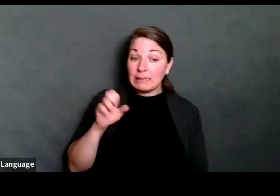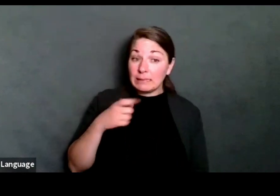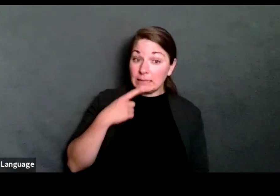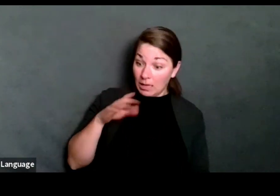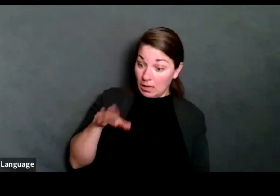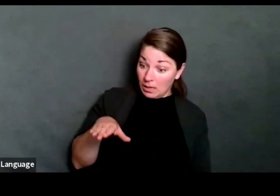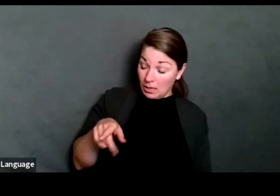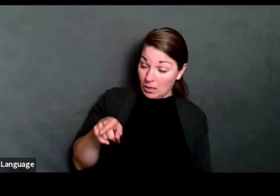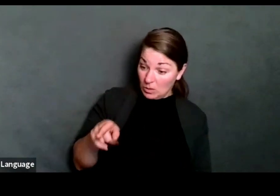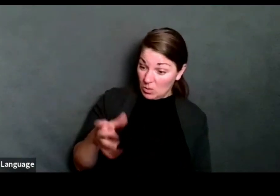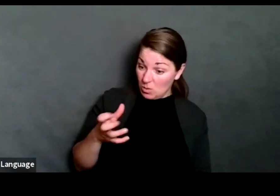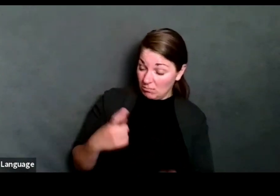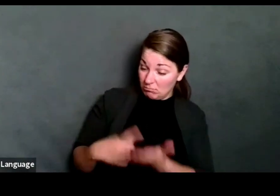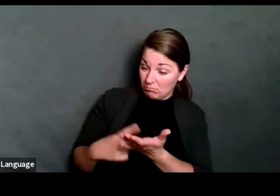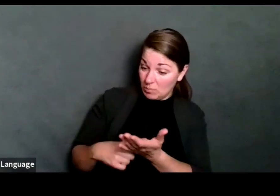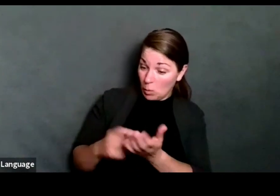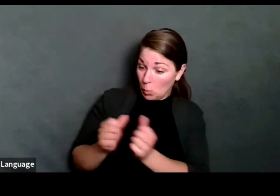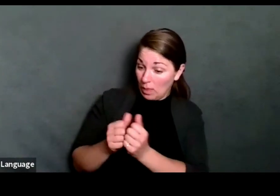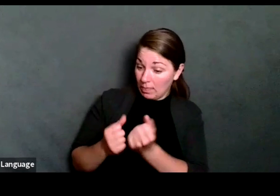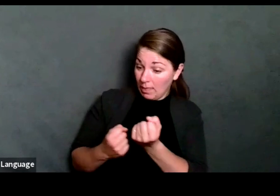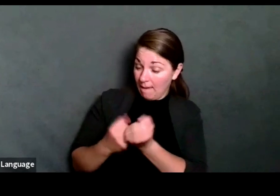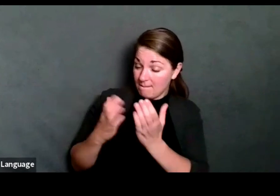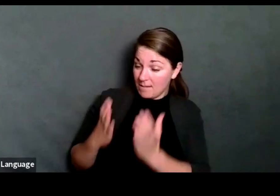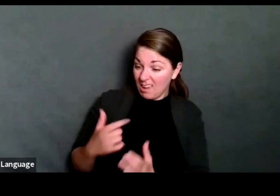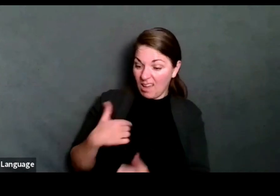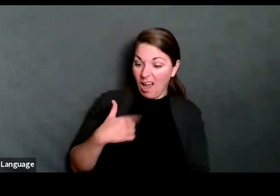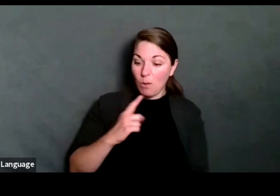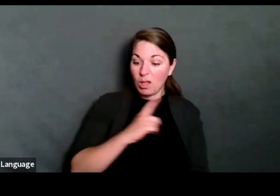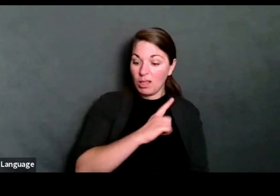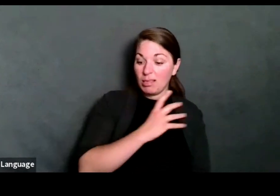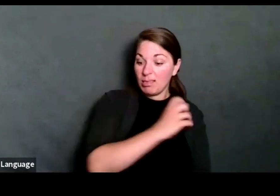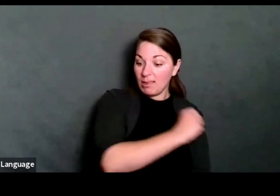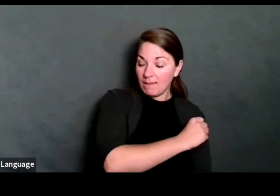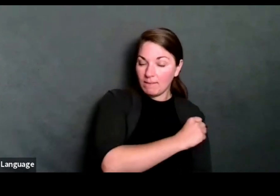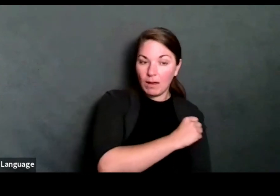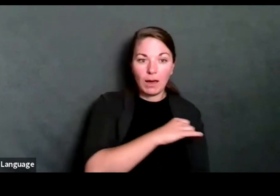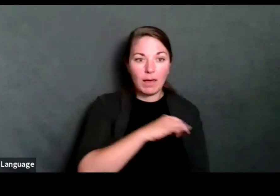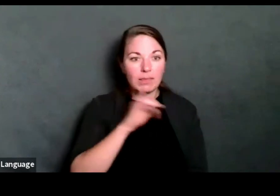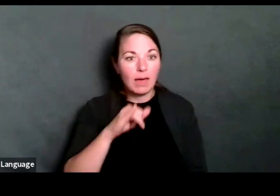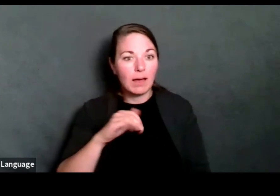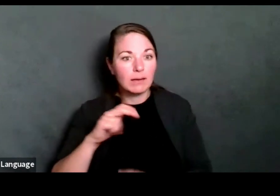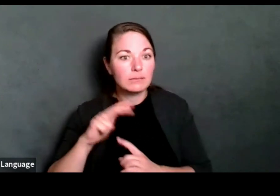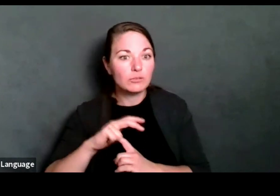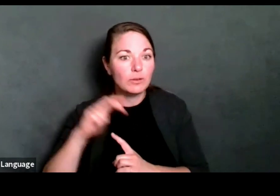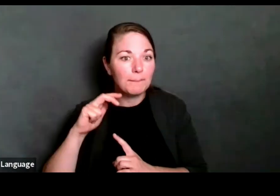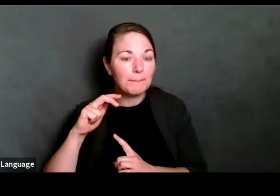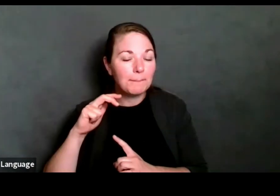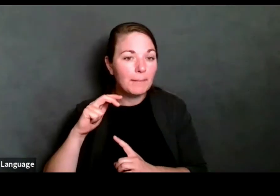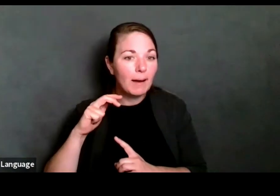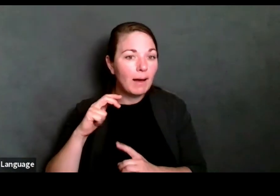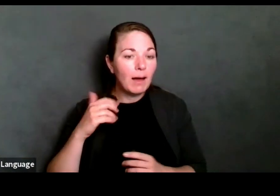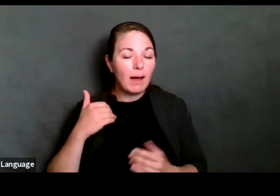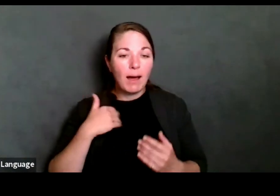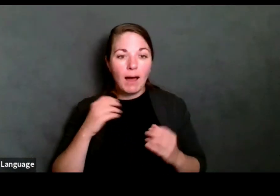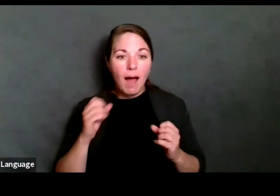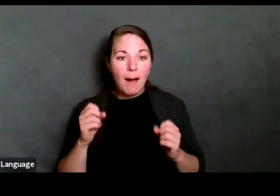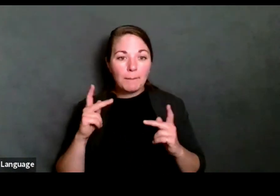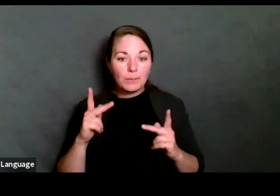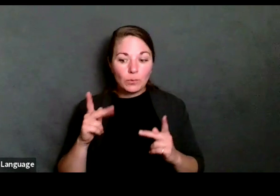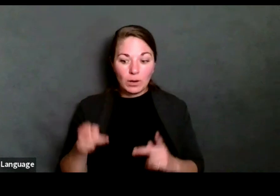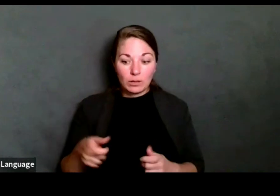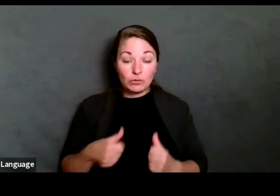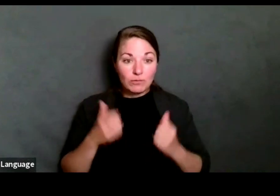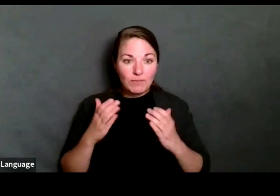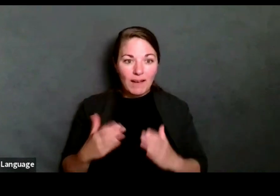can step out." Just offering that chance for the survivor to have a confidential discussion with